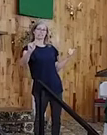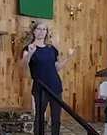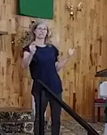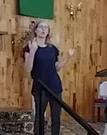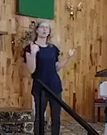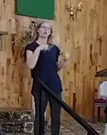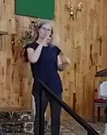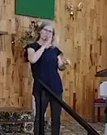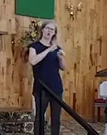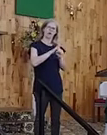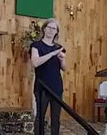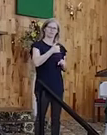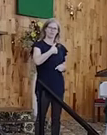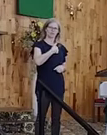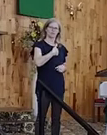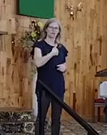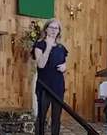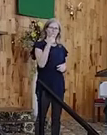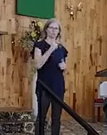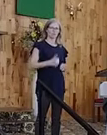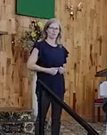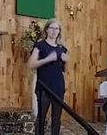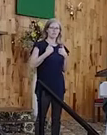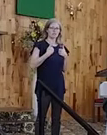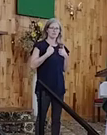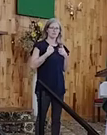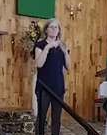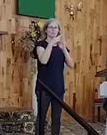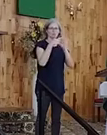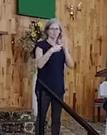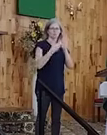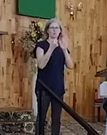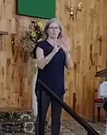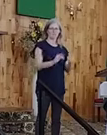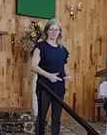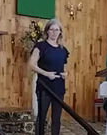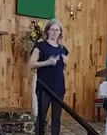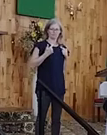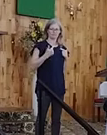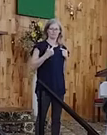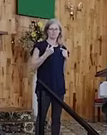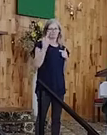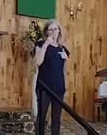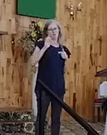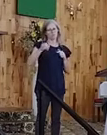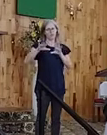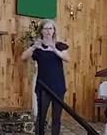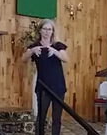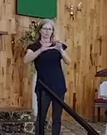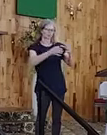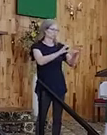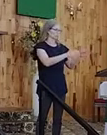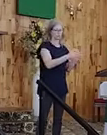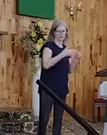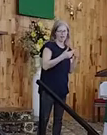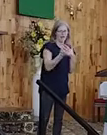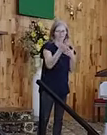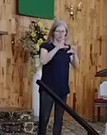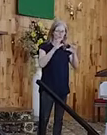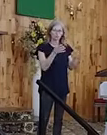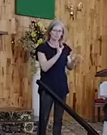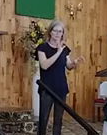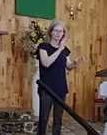pledge ourselves to live the rule of life of the Marianists or the Franciscans or the